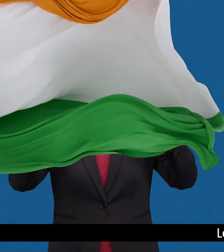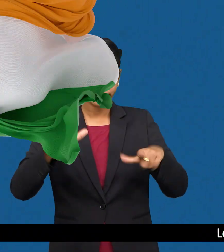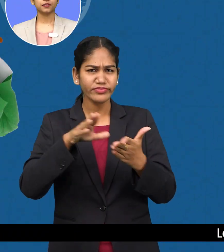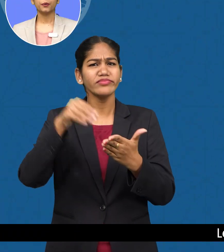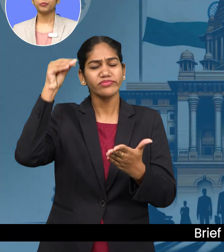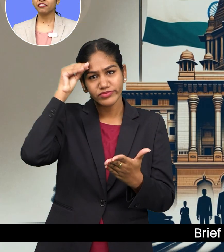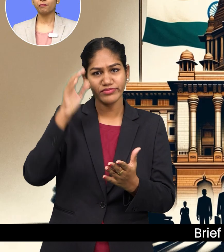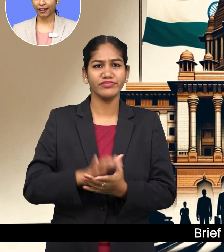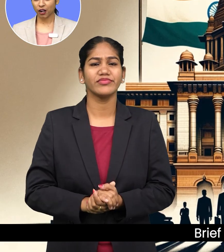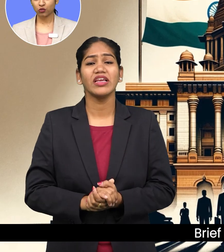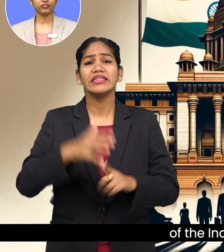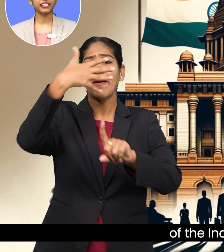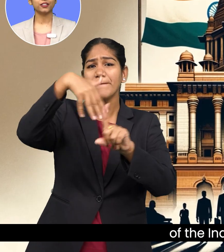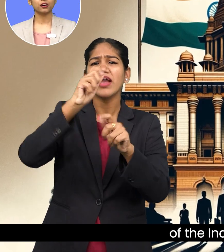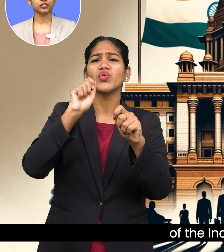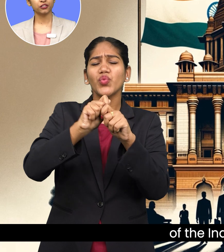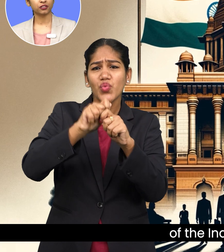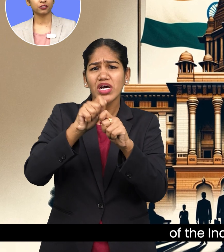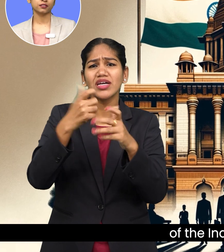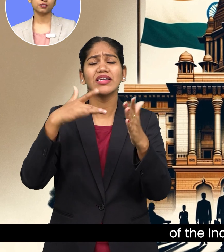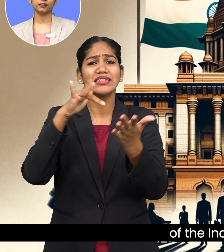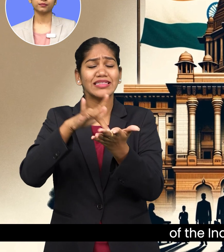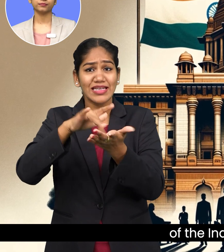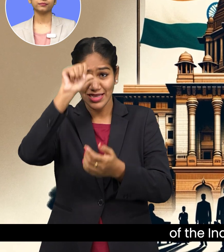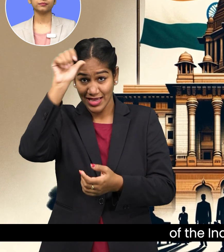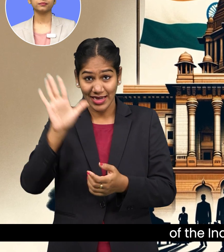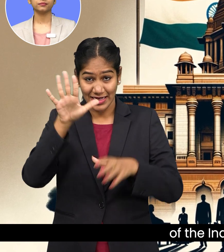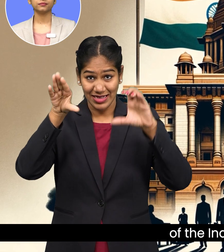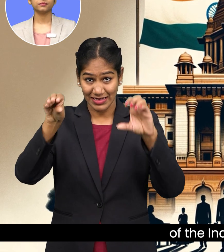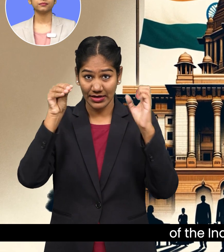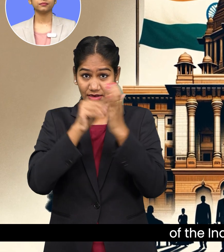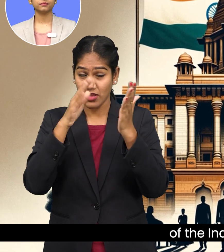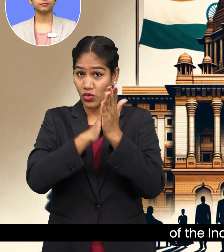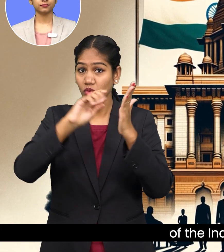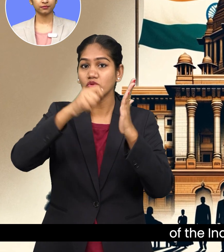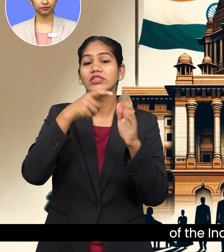Let's learn brief background of the Indian Constitution.